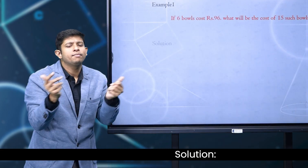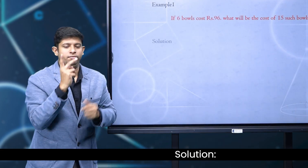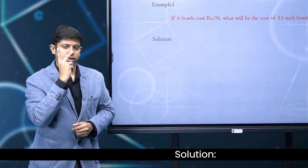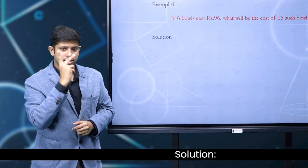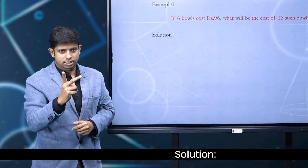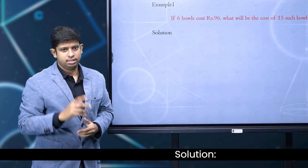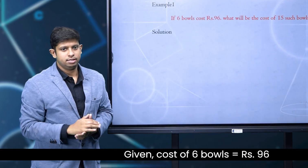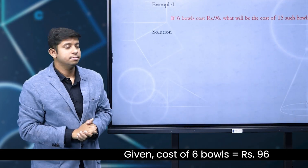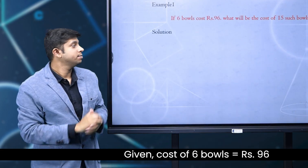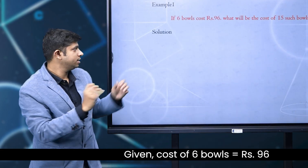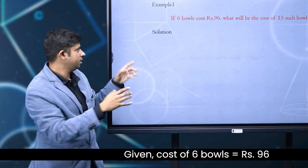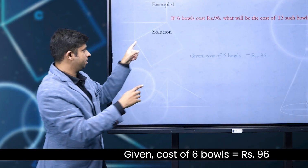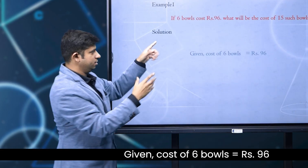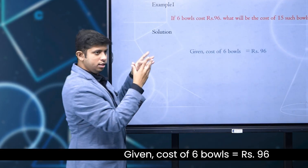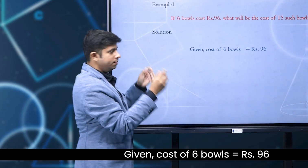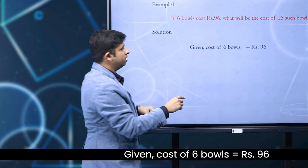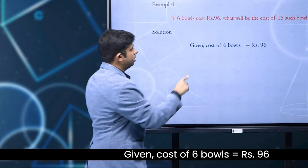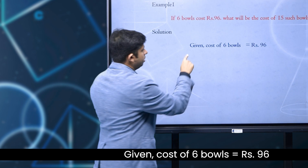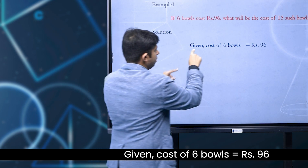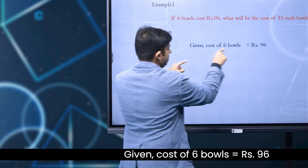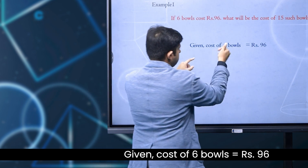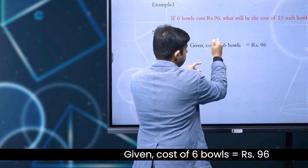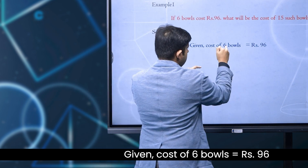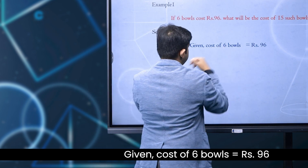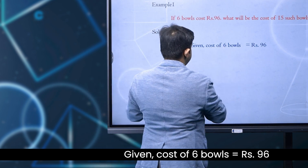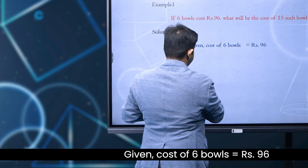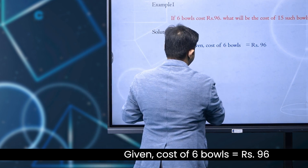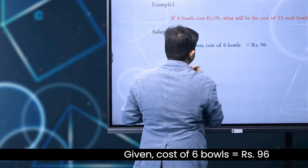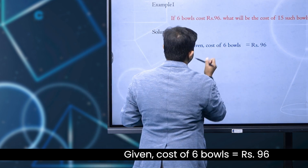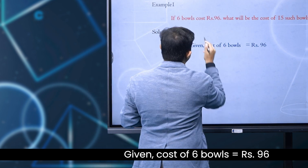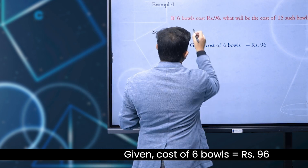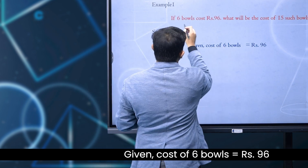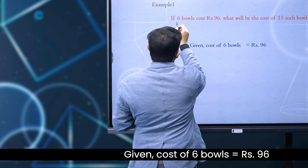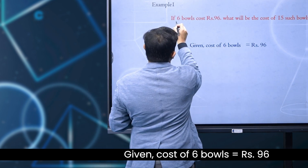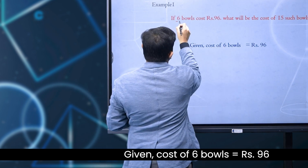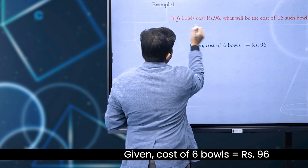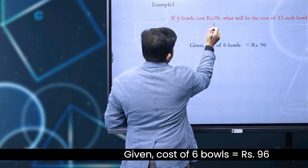Solution. Given cost of 6 bowls equals to Rs 96.